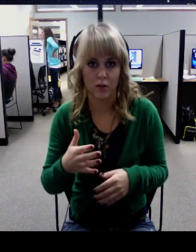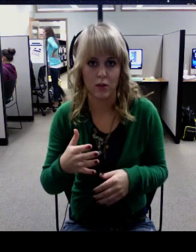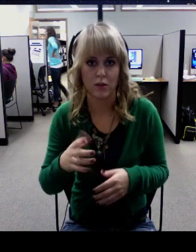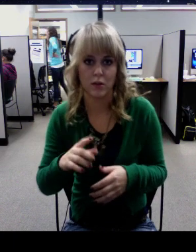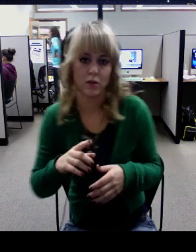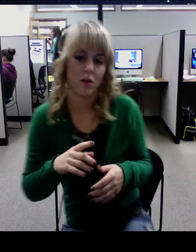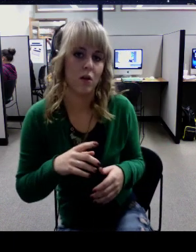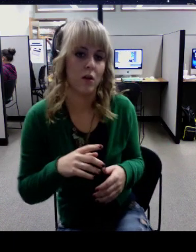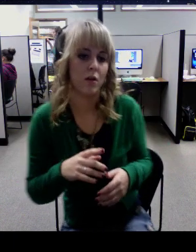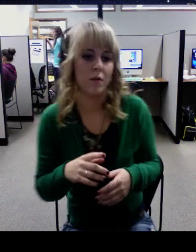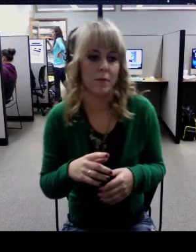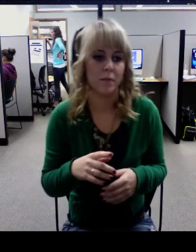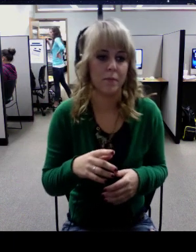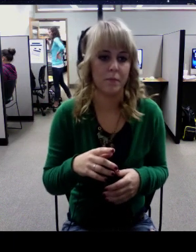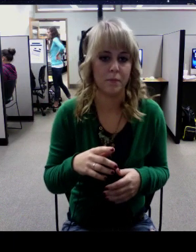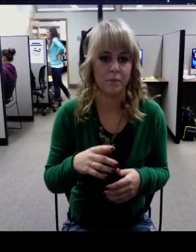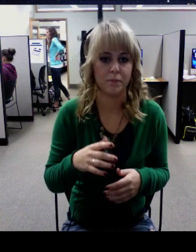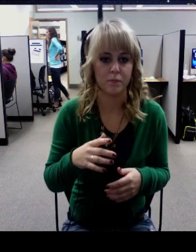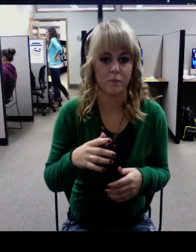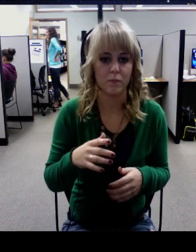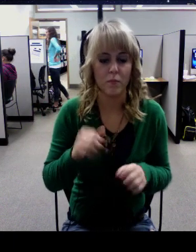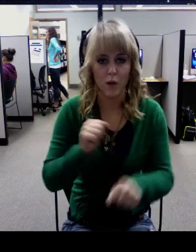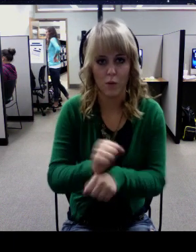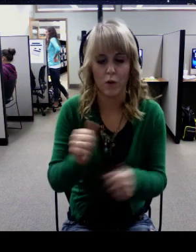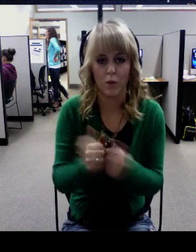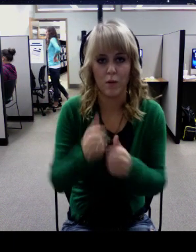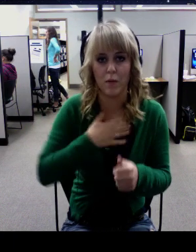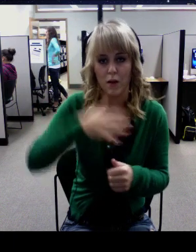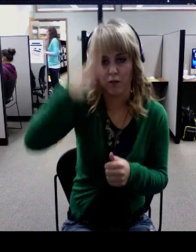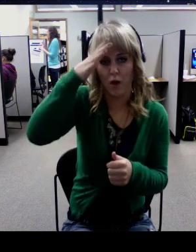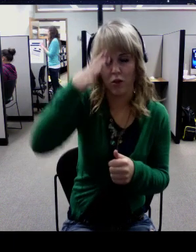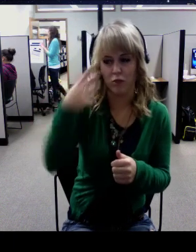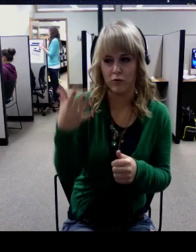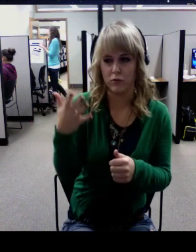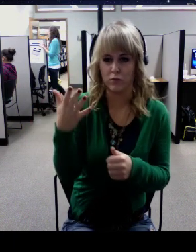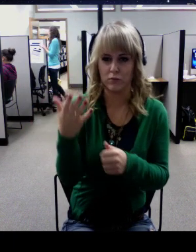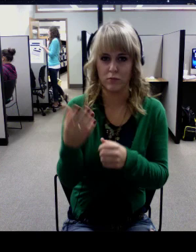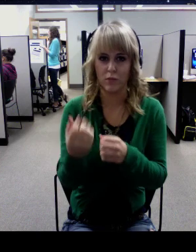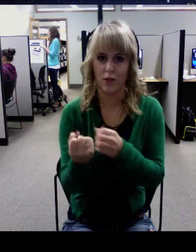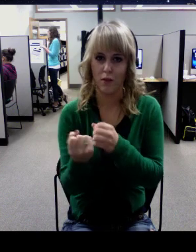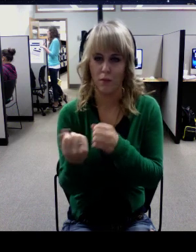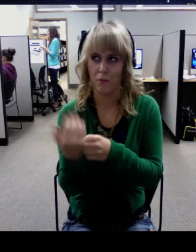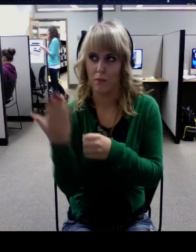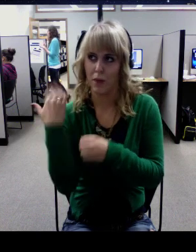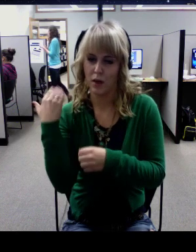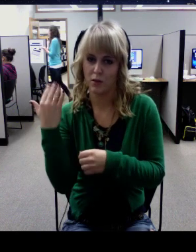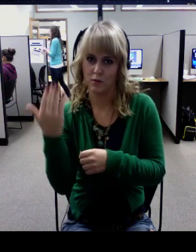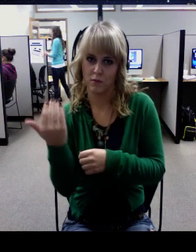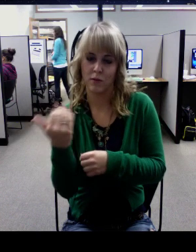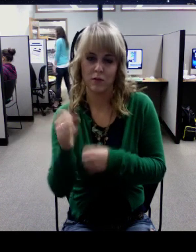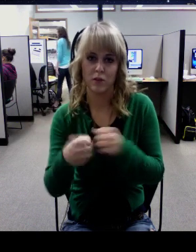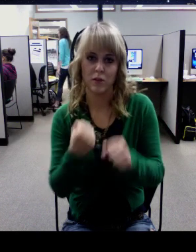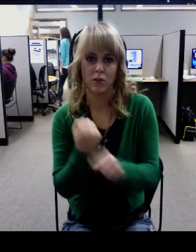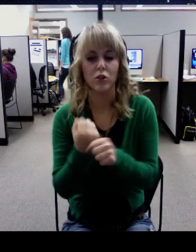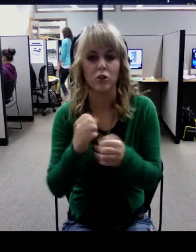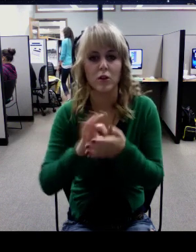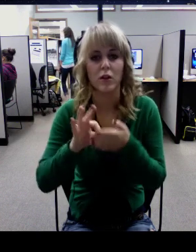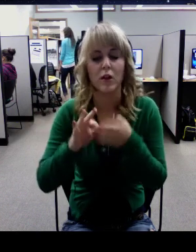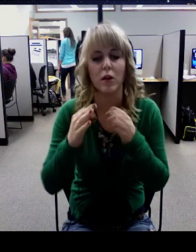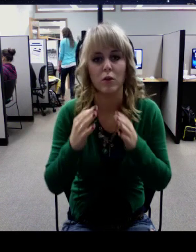firm for about the last 15 years, and also am doing work as a controller now.